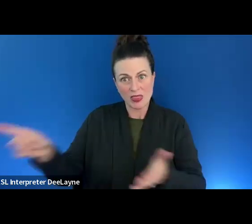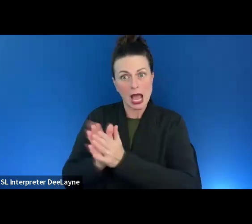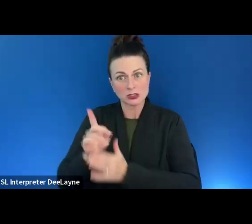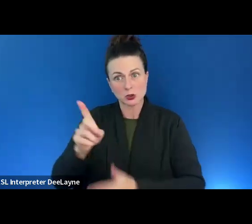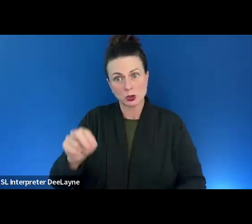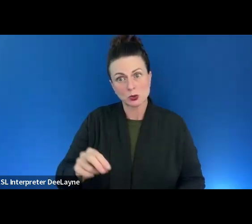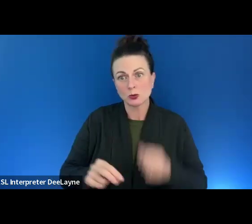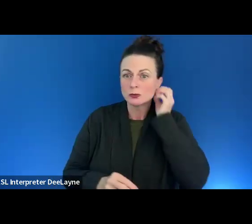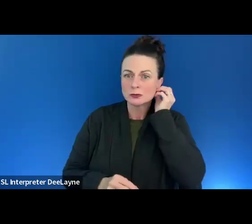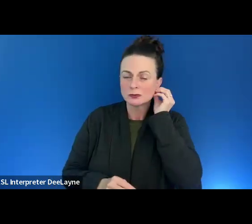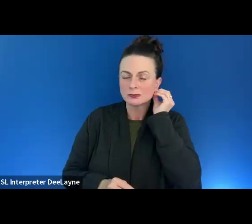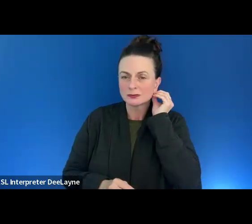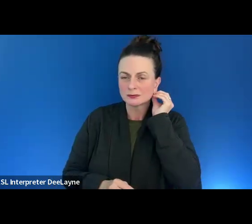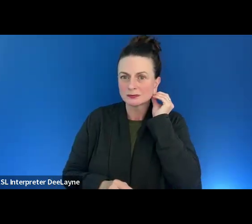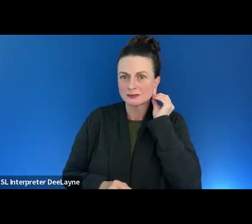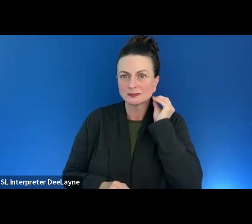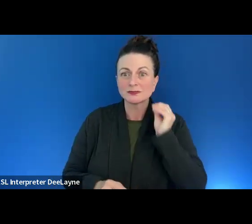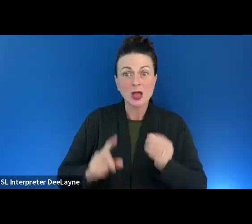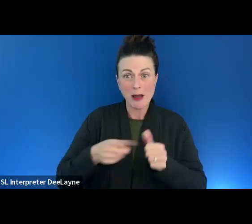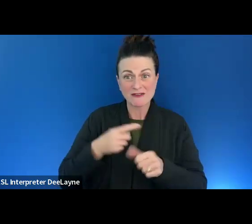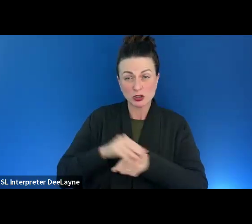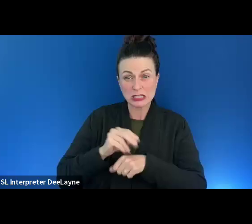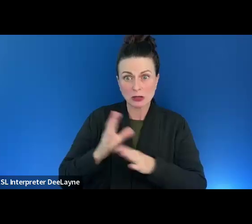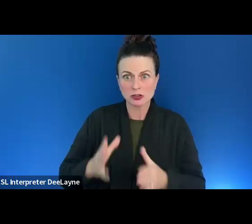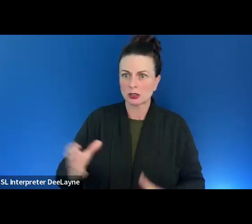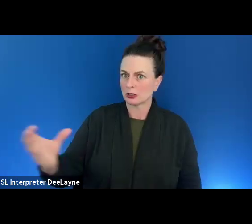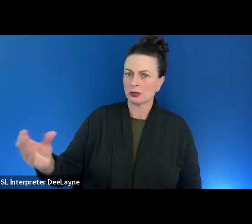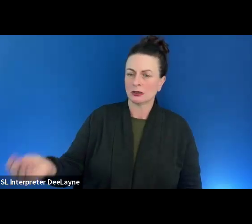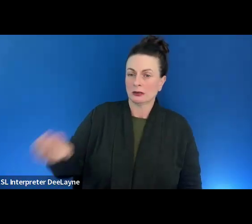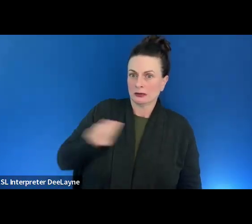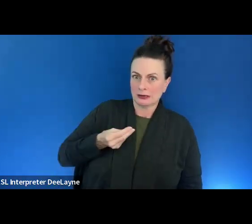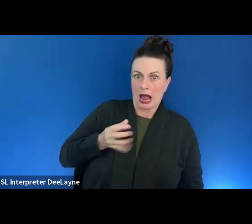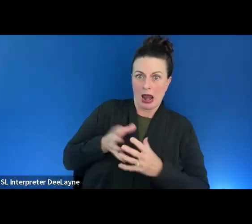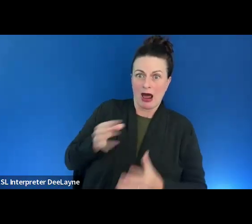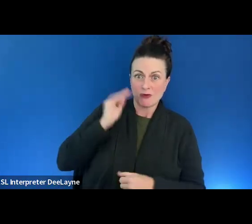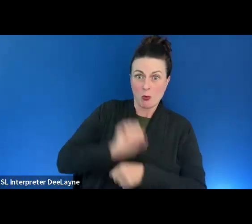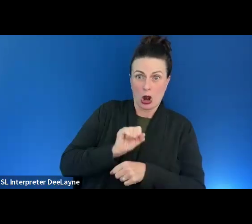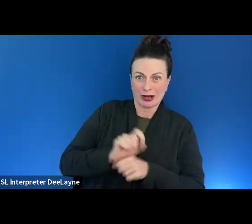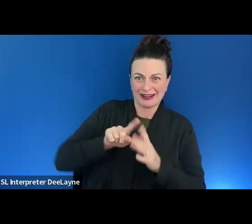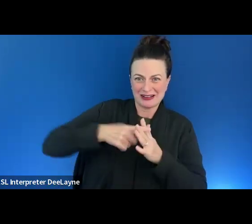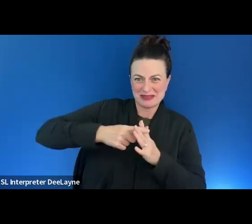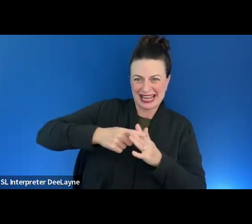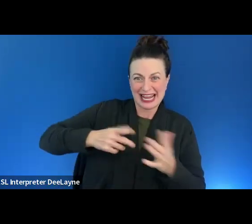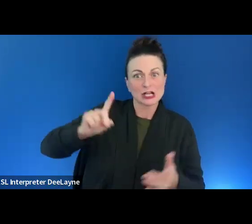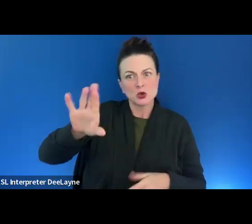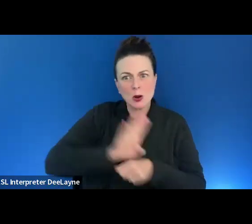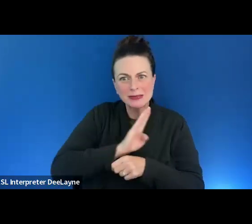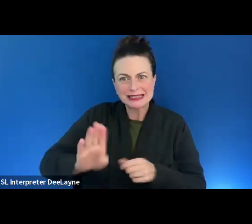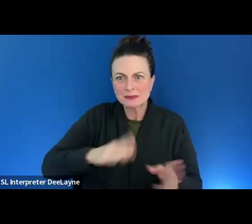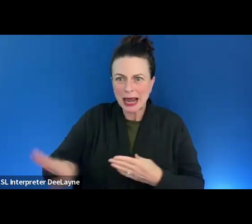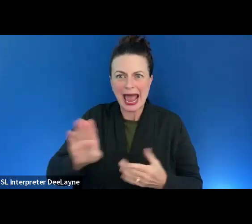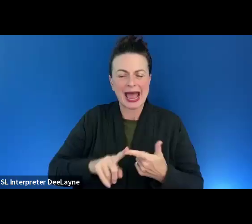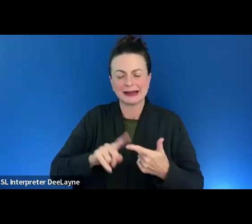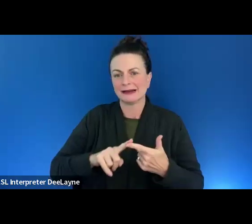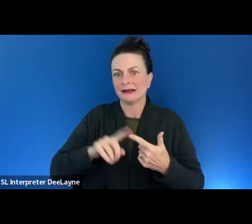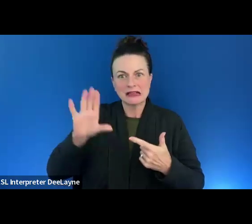really important. I remember my first counselor really gave me a lot of homework in the beginning. Do your business plan, do your